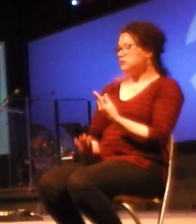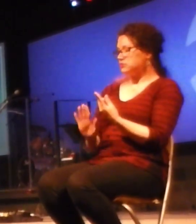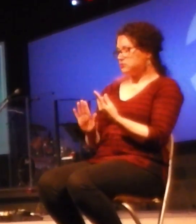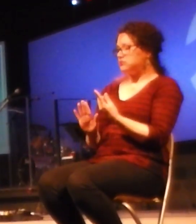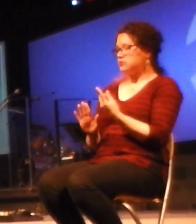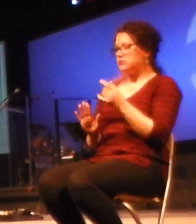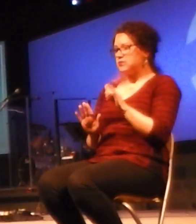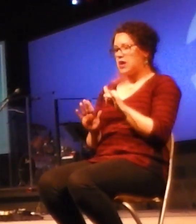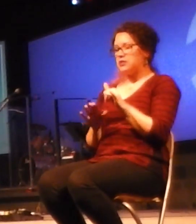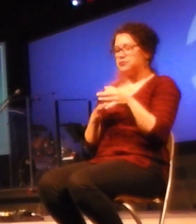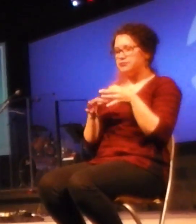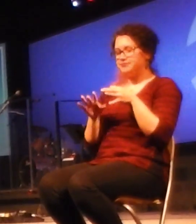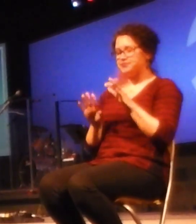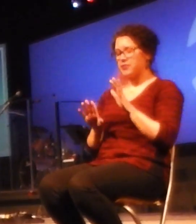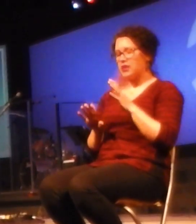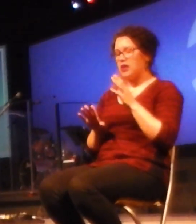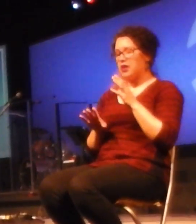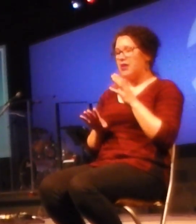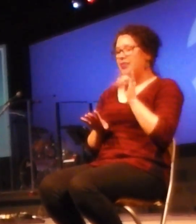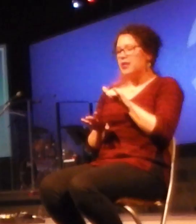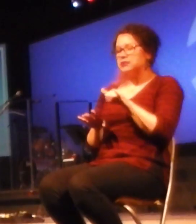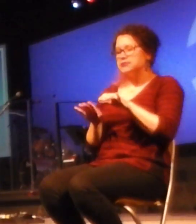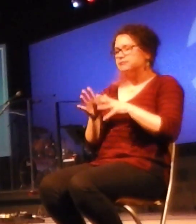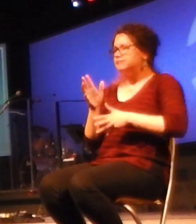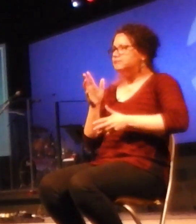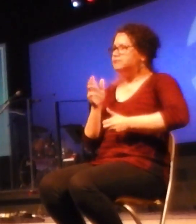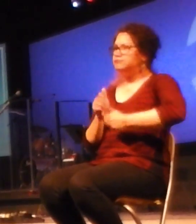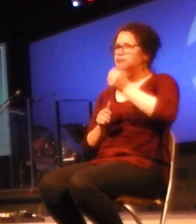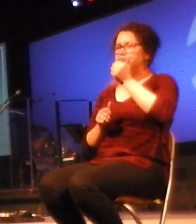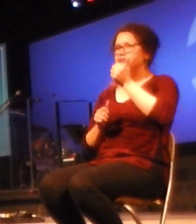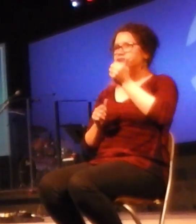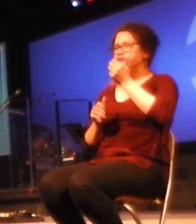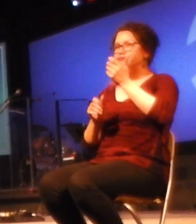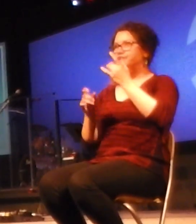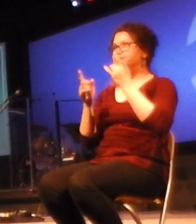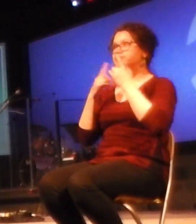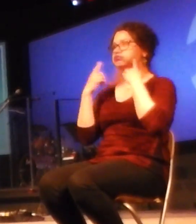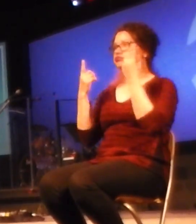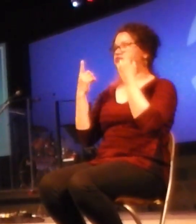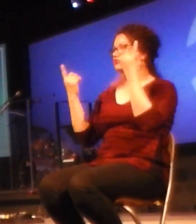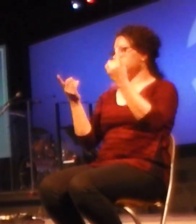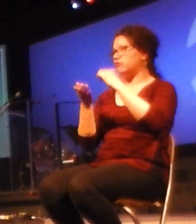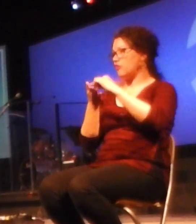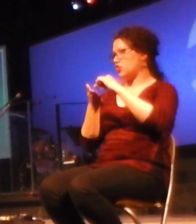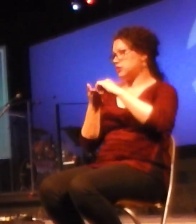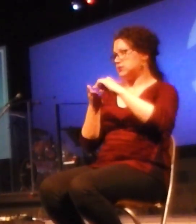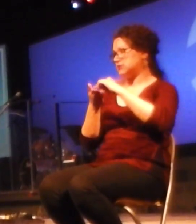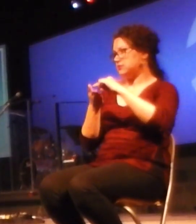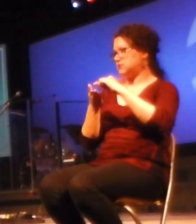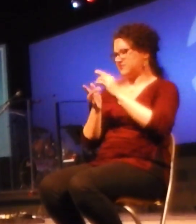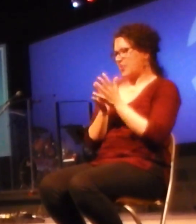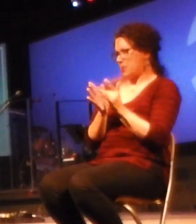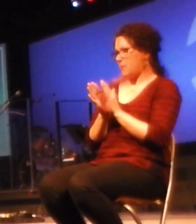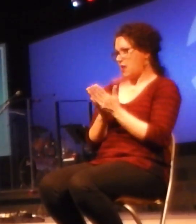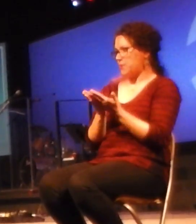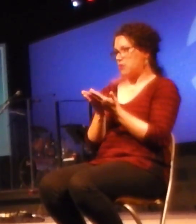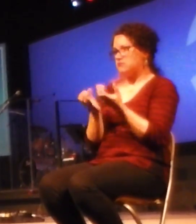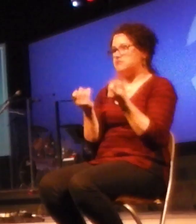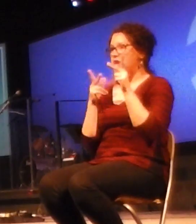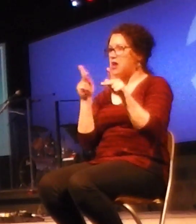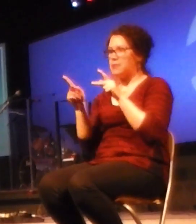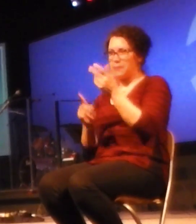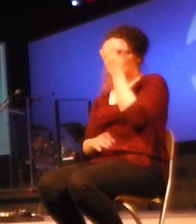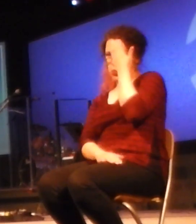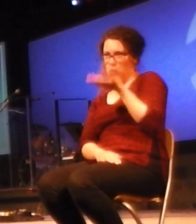Jeremiah 29:11 is one of the most well-known quoted verses in Scripture. And for those of you who have